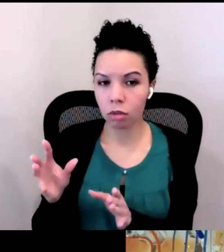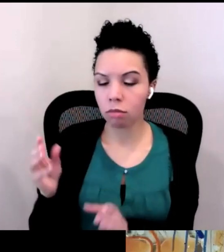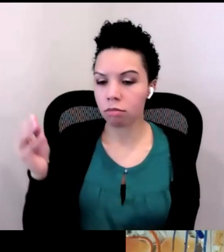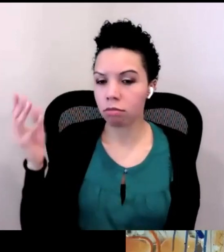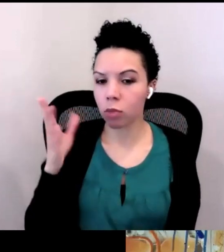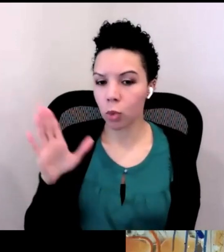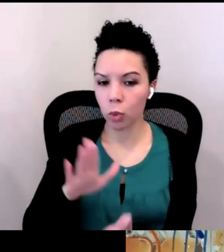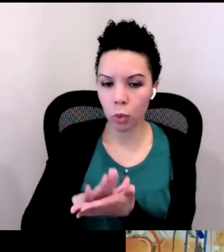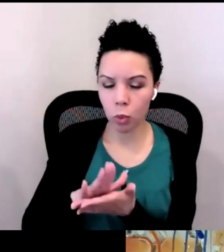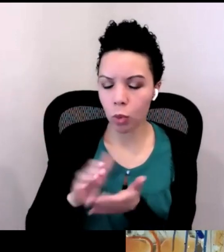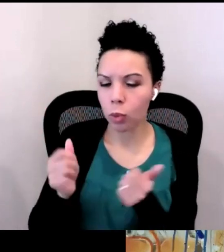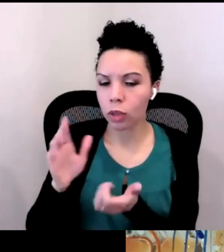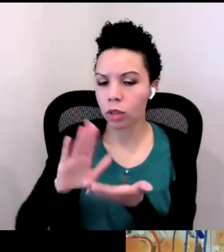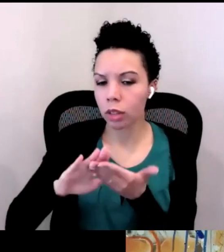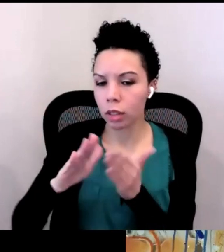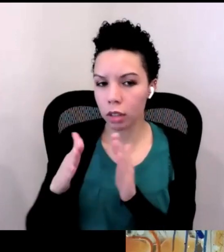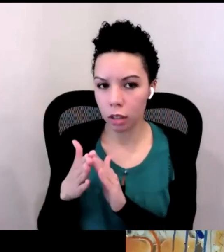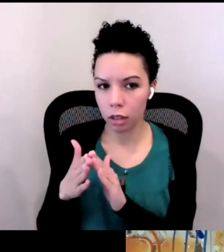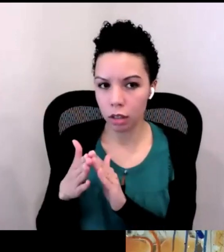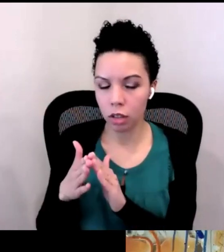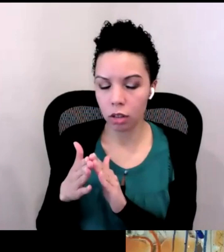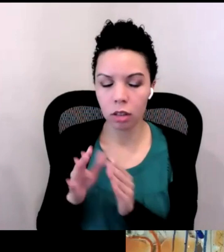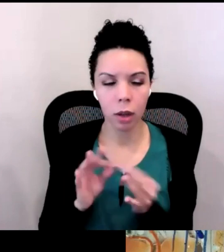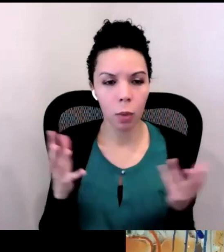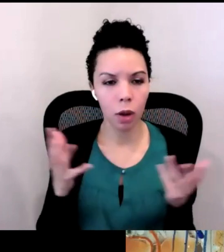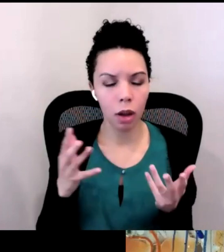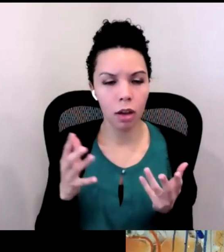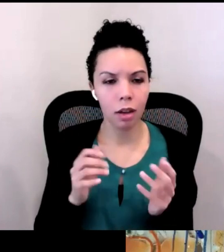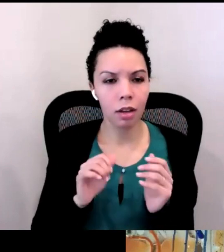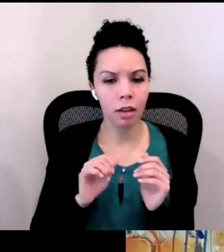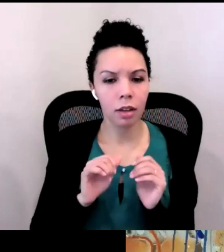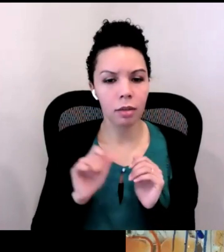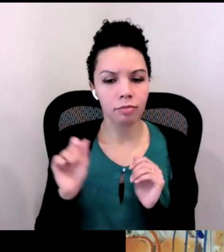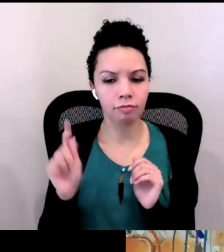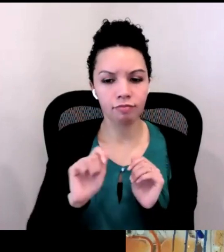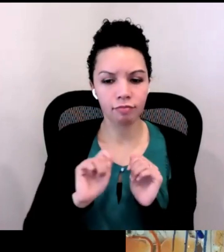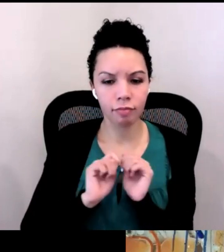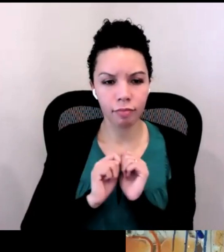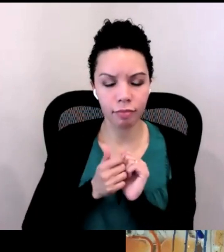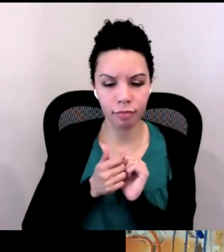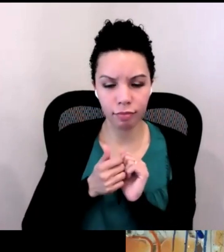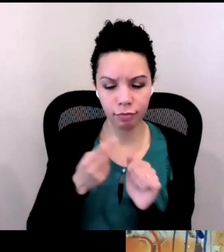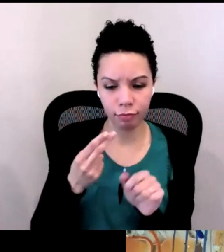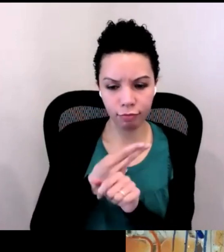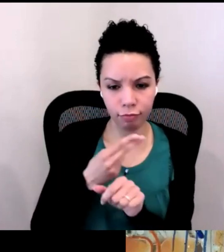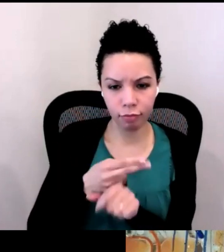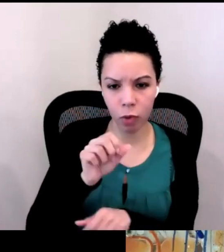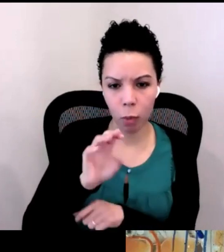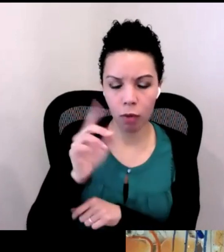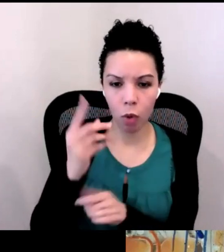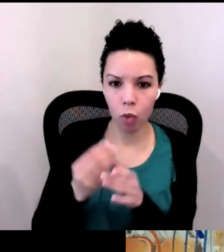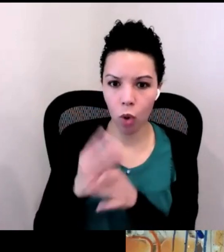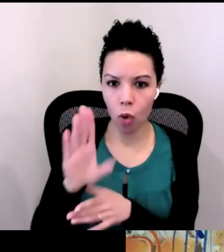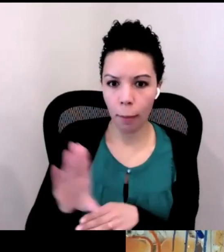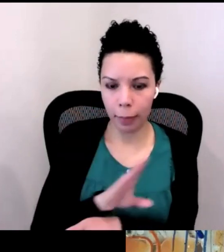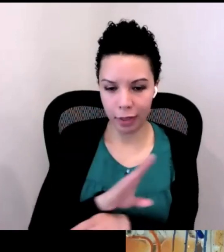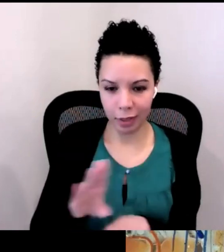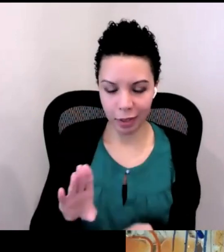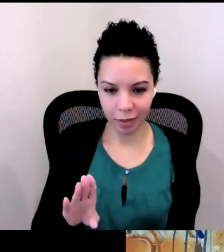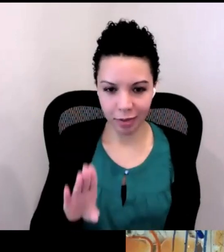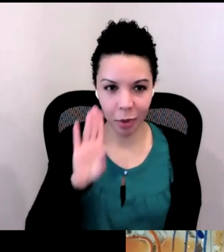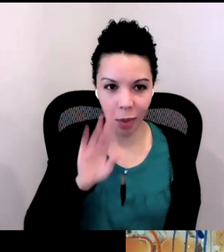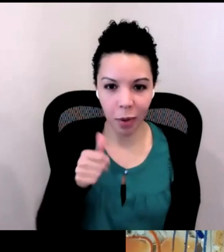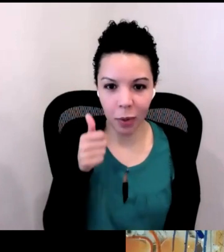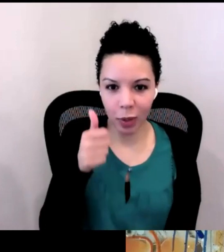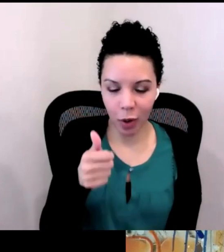or what city you're in. She said, how did you use social media to grow your business? Right? Because you're in the business of doing